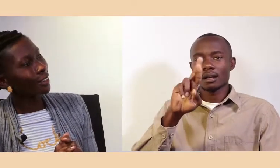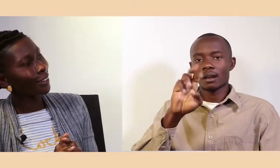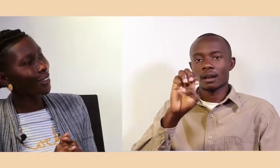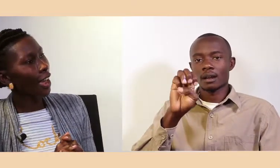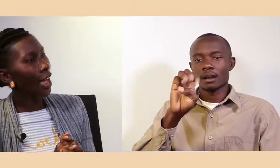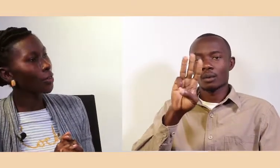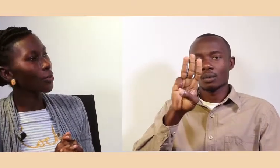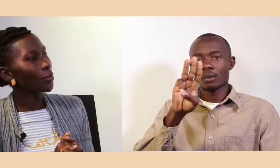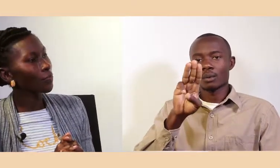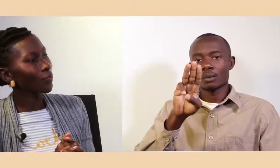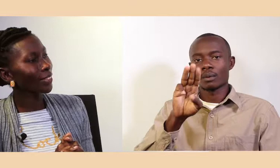Andrew